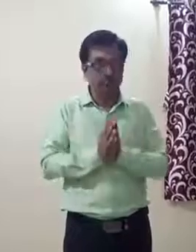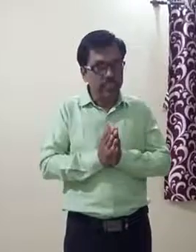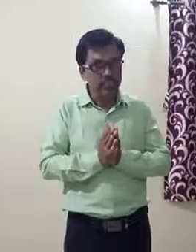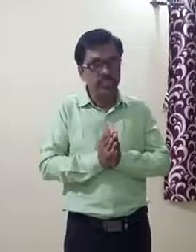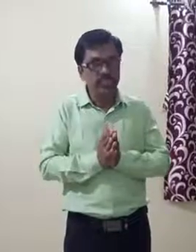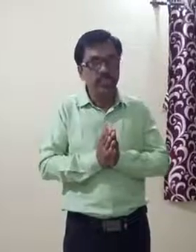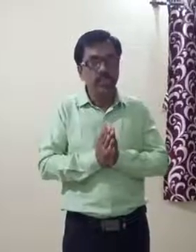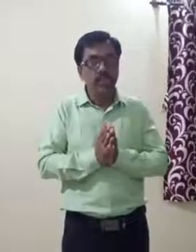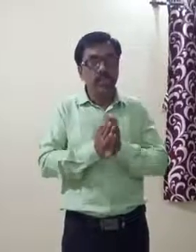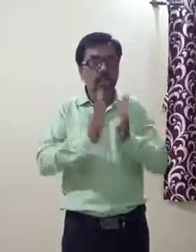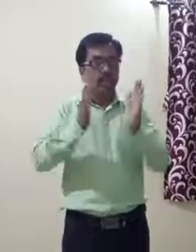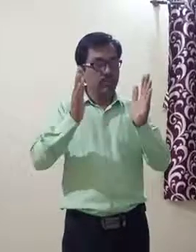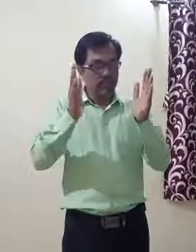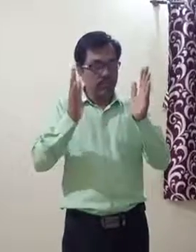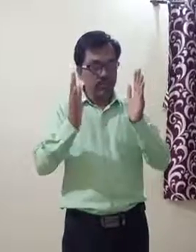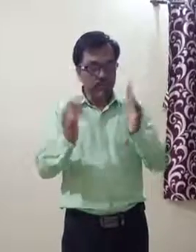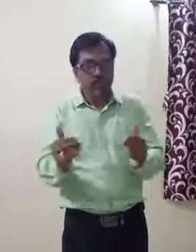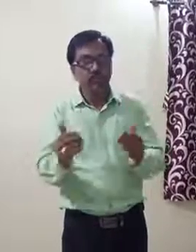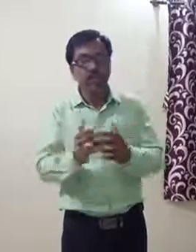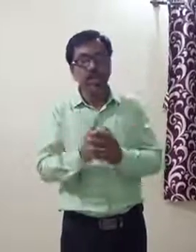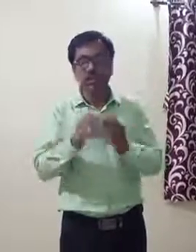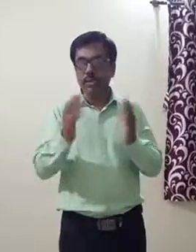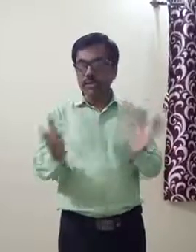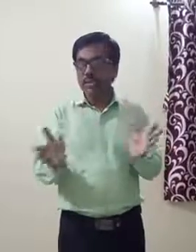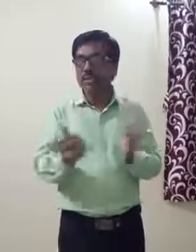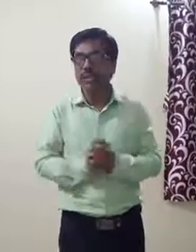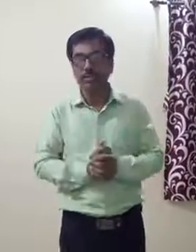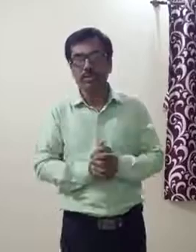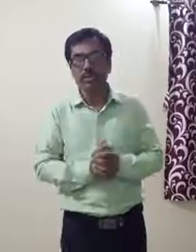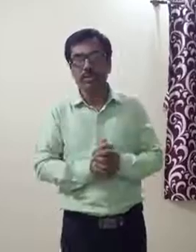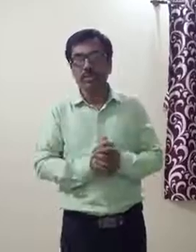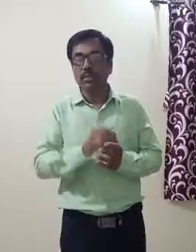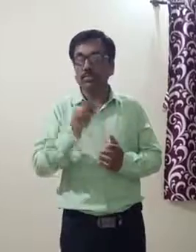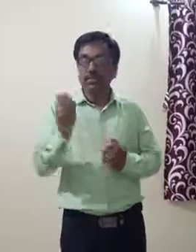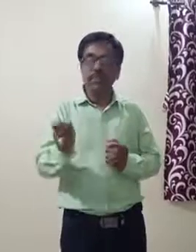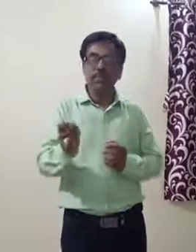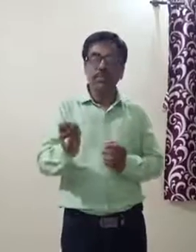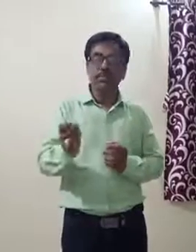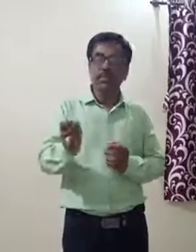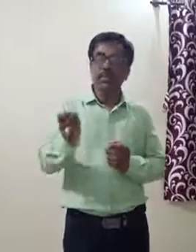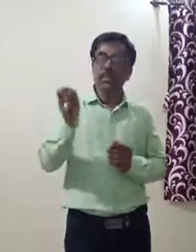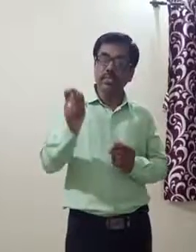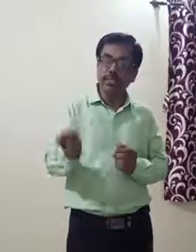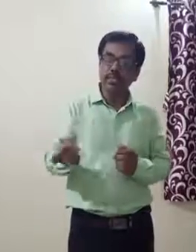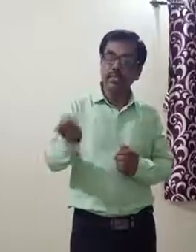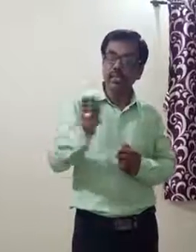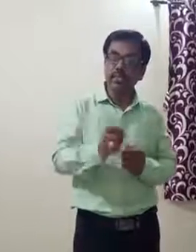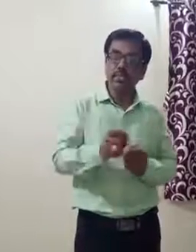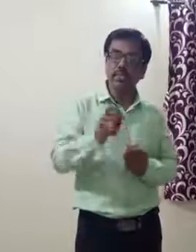weights have helped them, have facilitated them the movement and the exchange of the goods of the